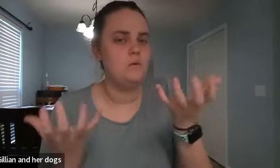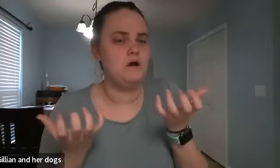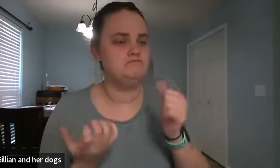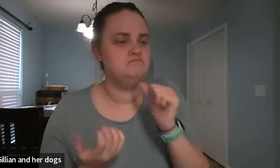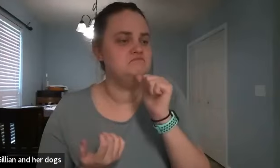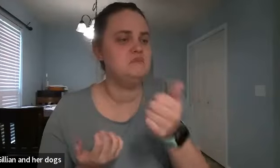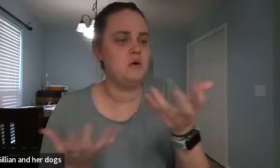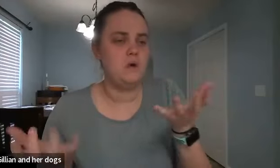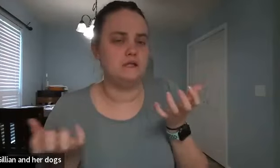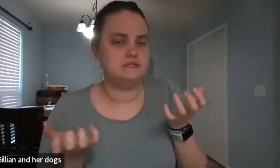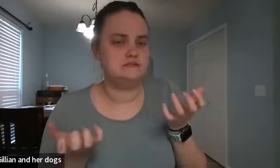want.